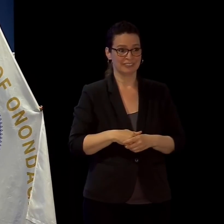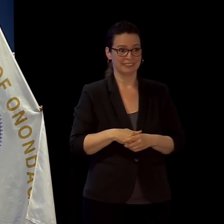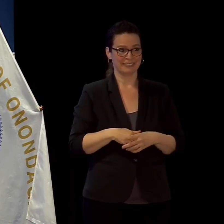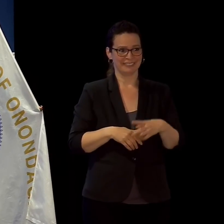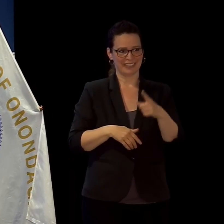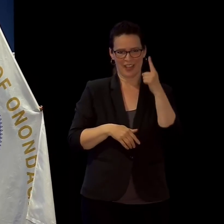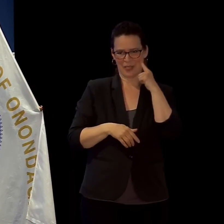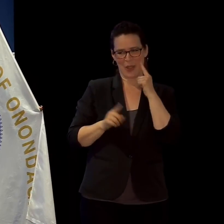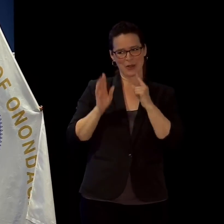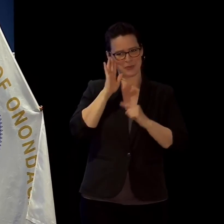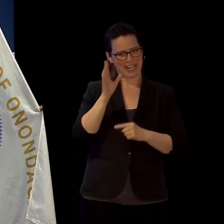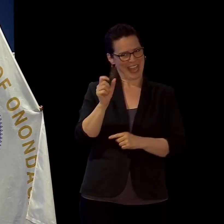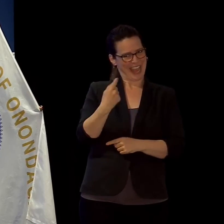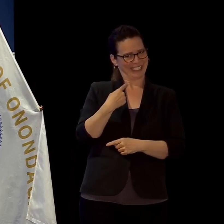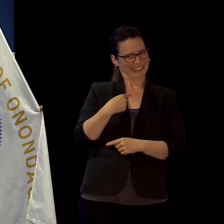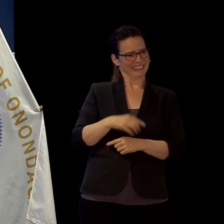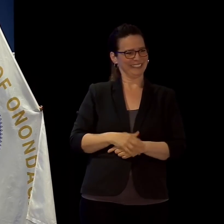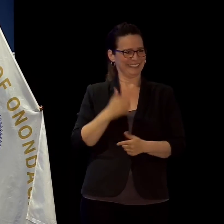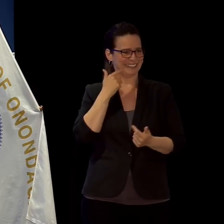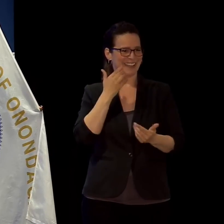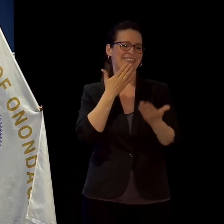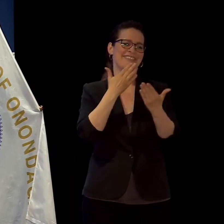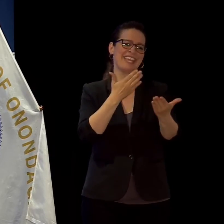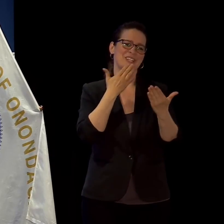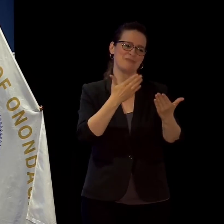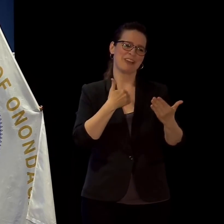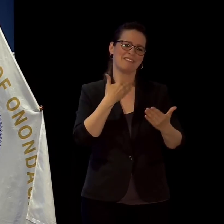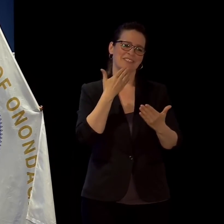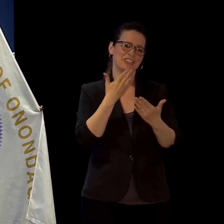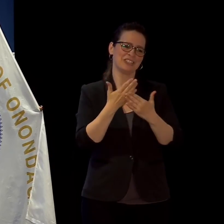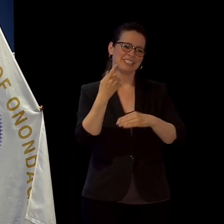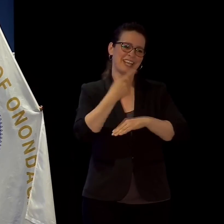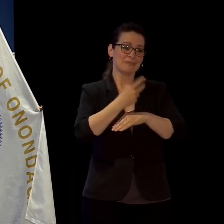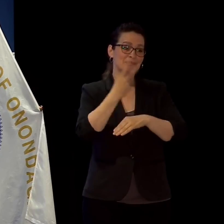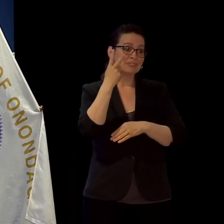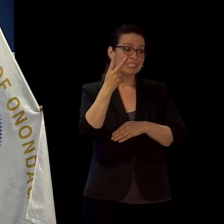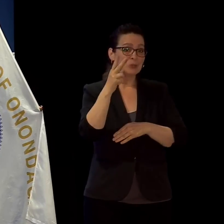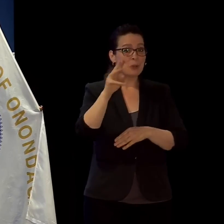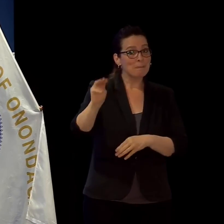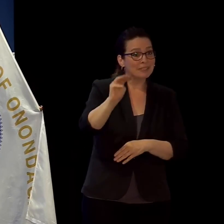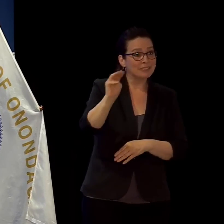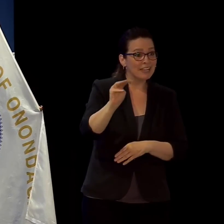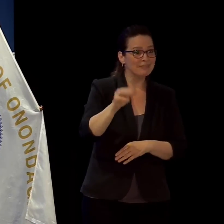All right, folks. Thank you very much, and we'll see everybody on Monday.